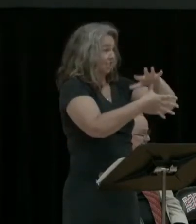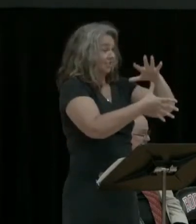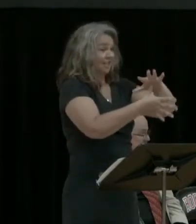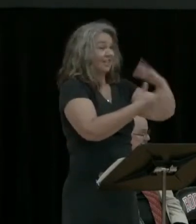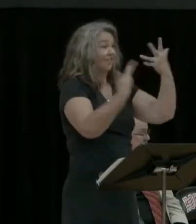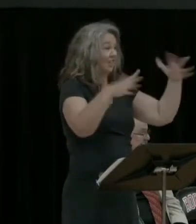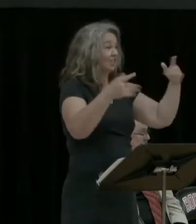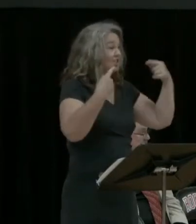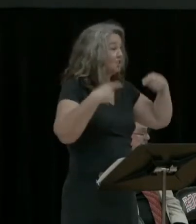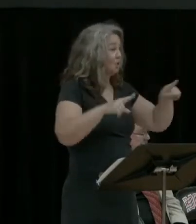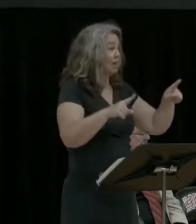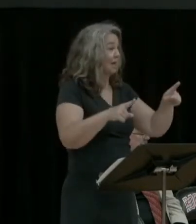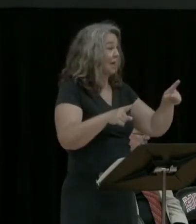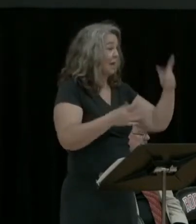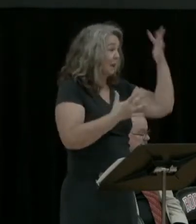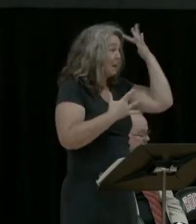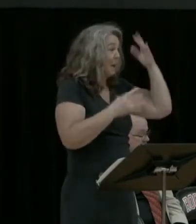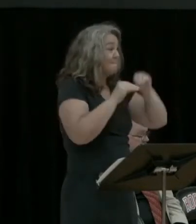careers during a pandemic.